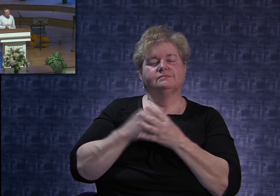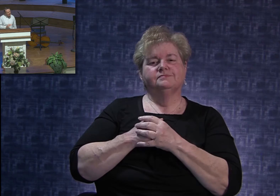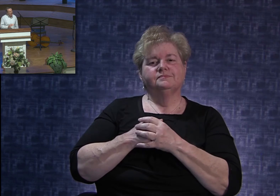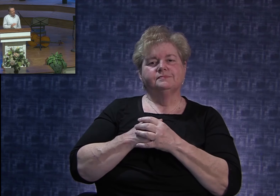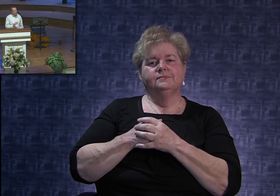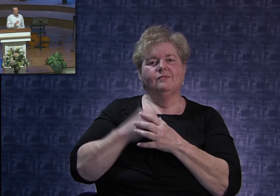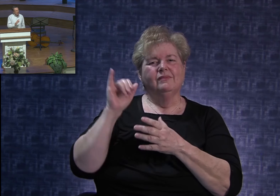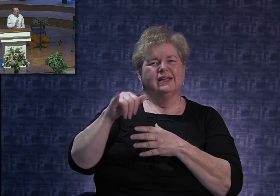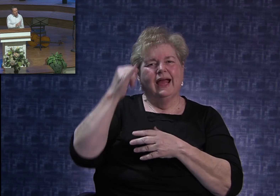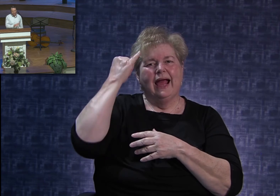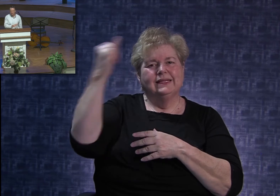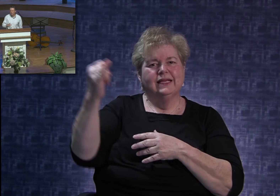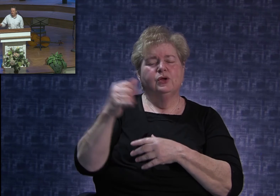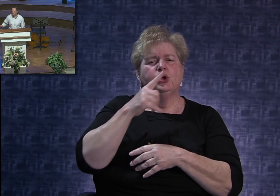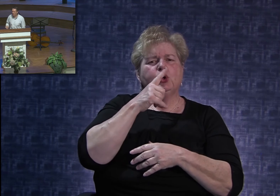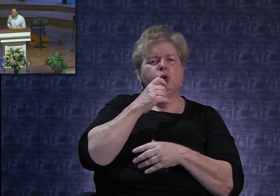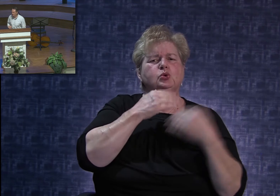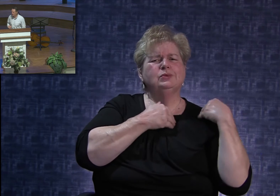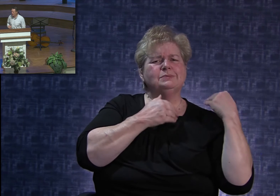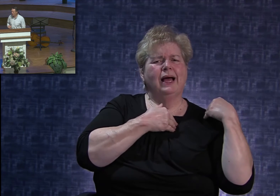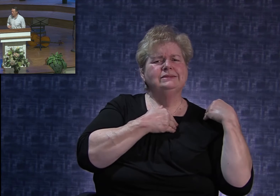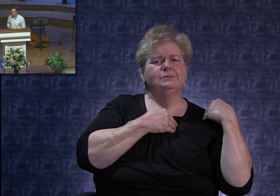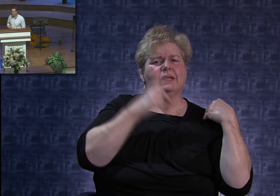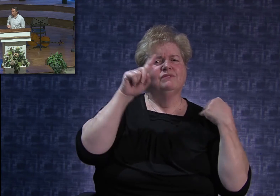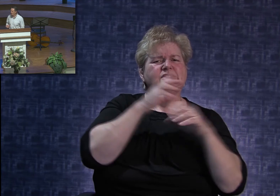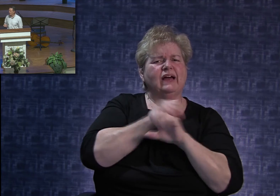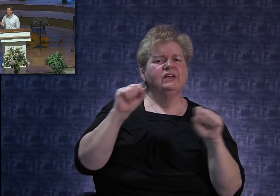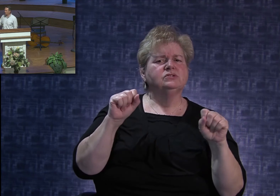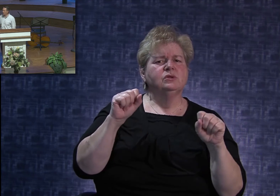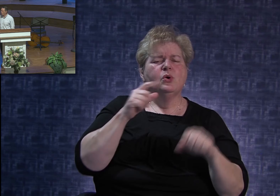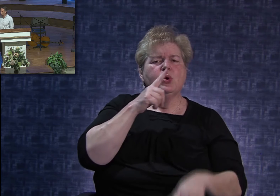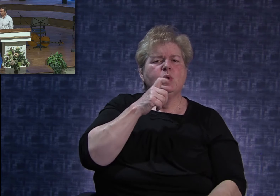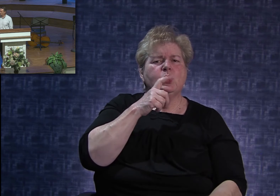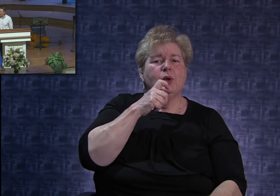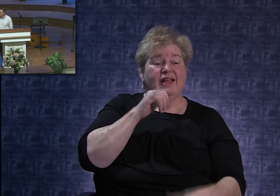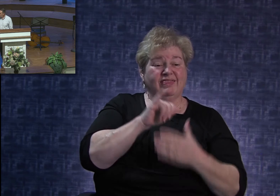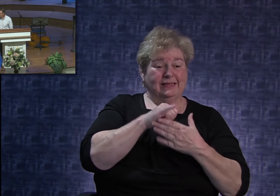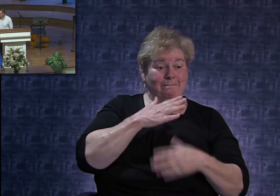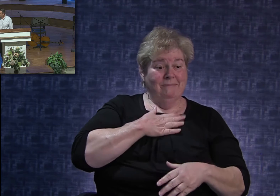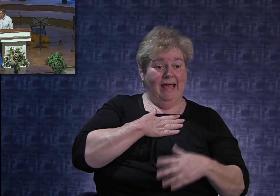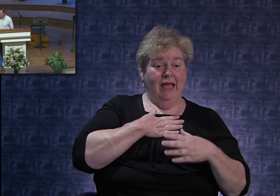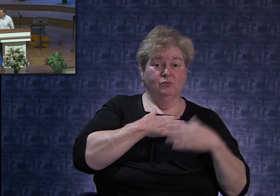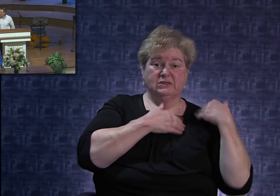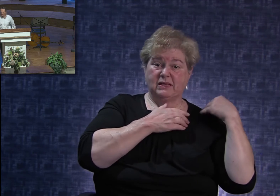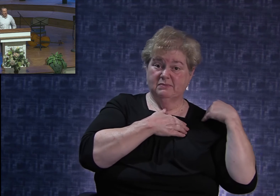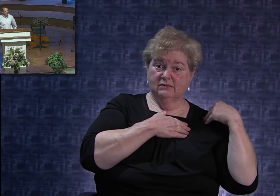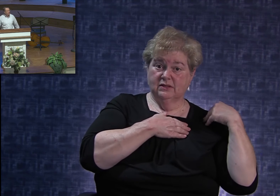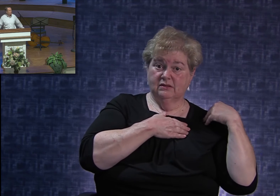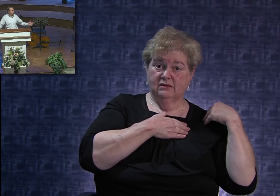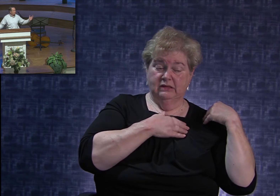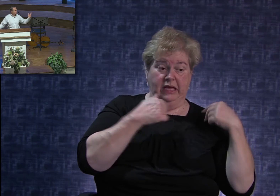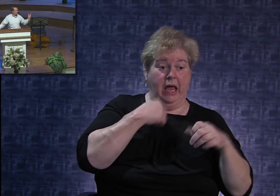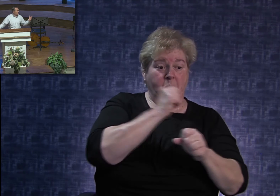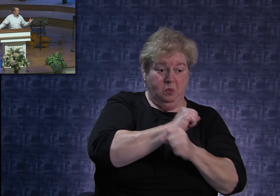idea of whose responsibility is salvation? Is salvation a work of man? Is